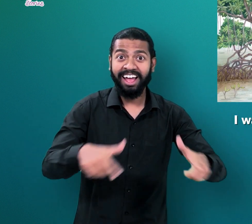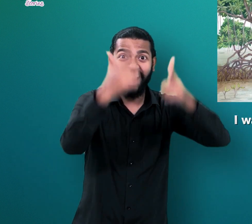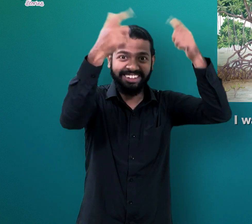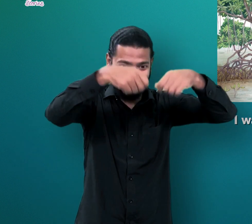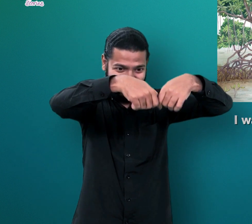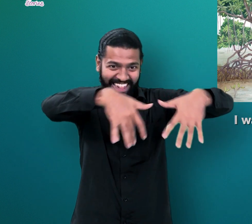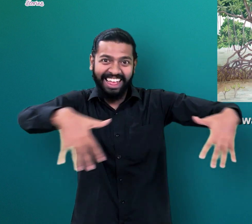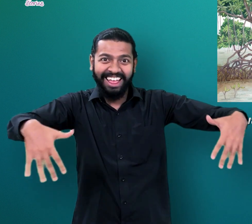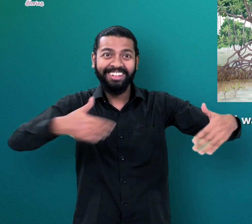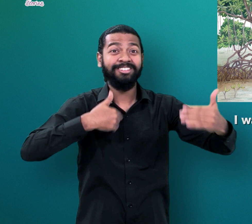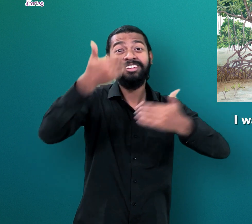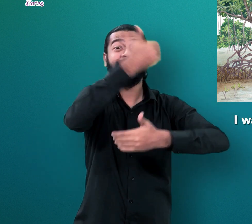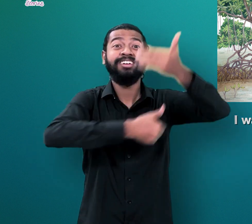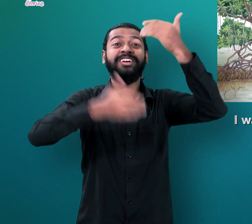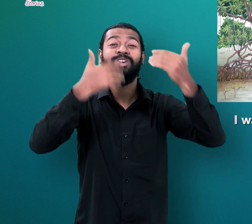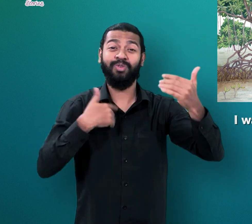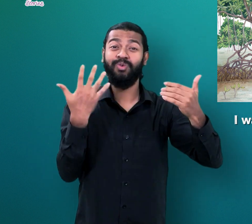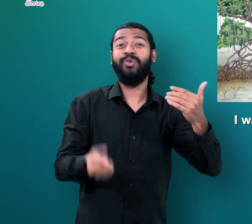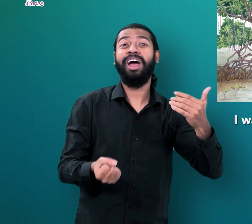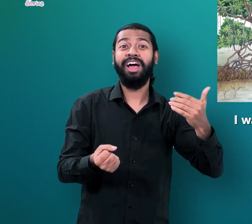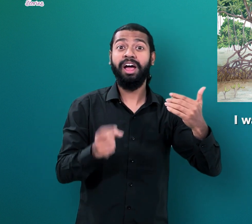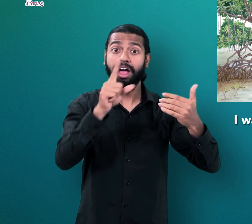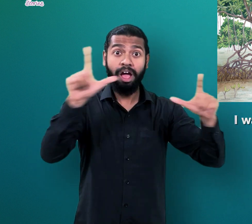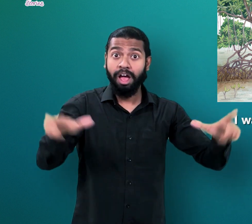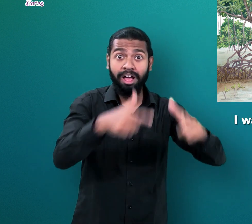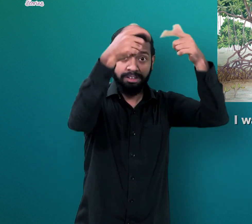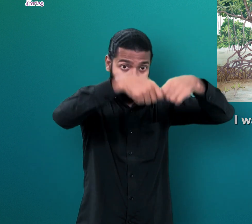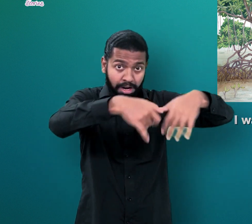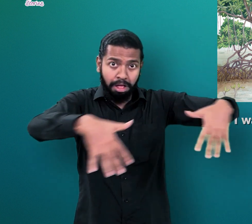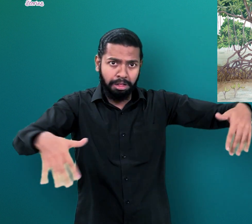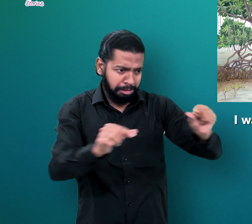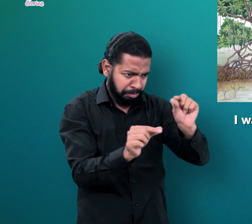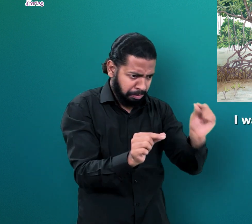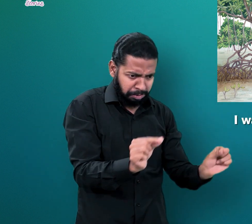I want to climb a mangrove tree with its spindly branches and giant exposed roots